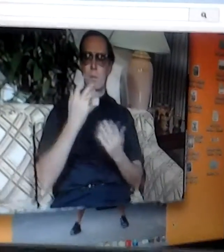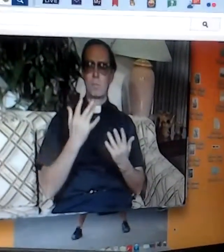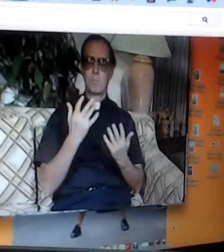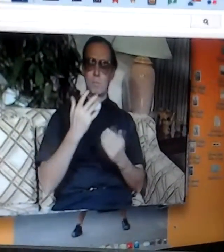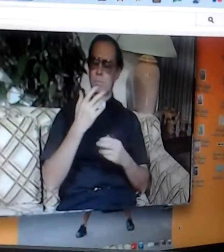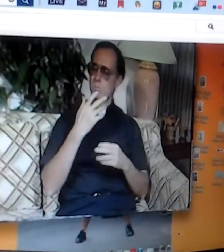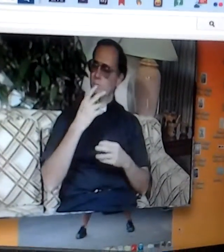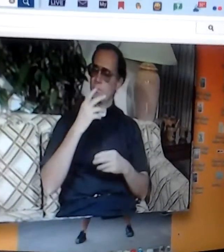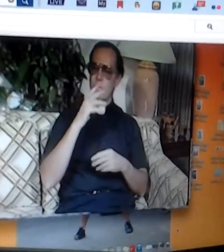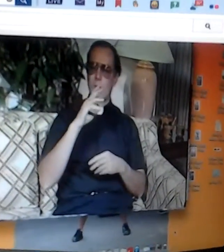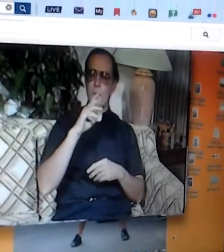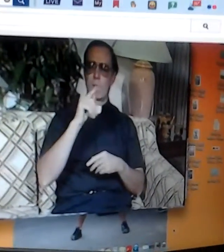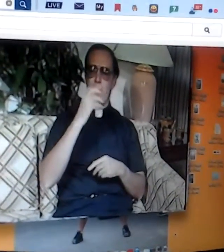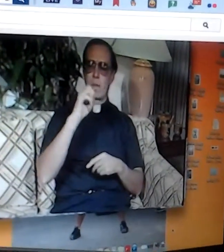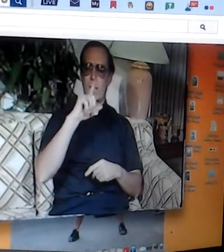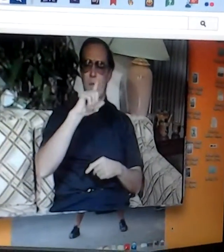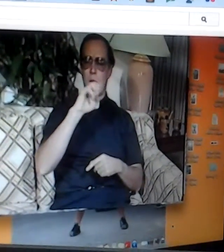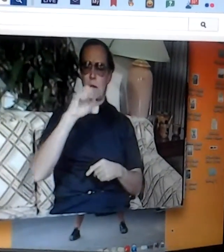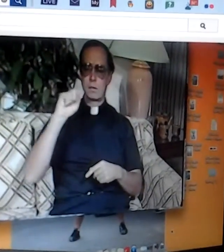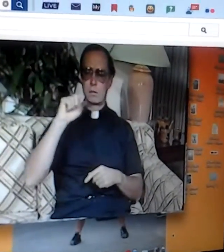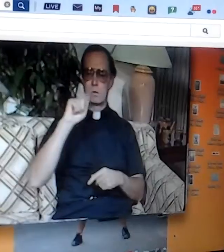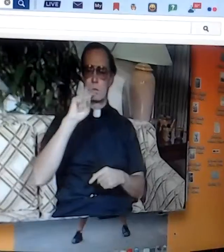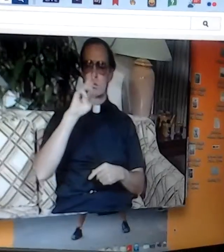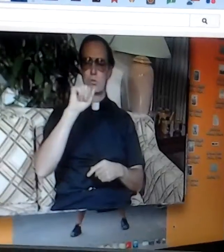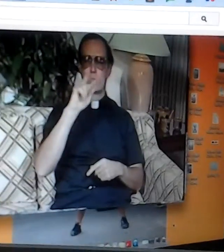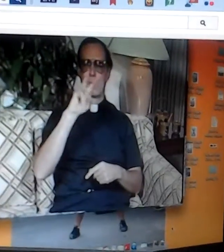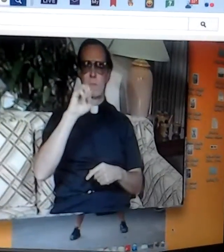book. Thinking about the book's name.